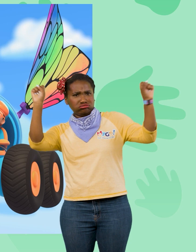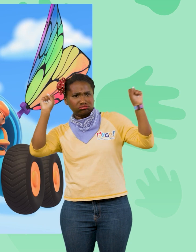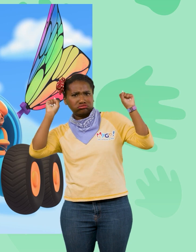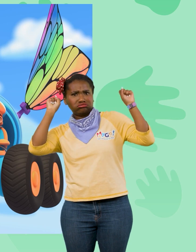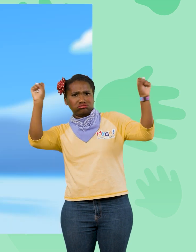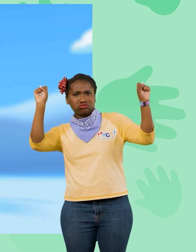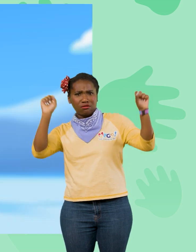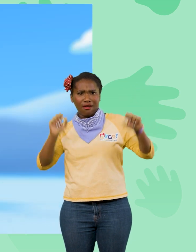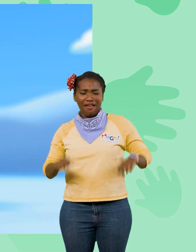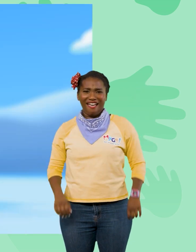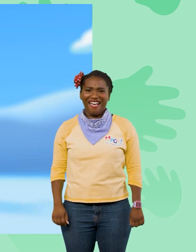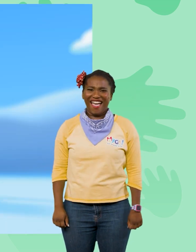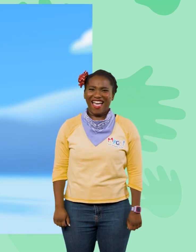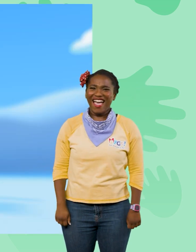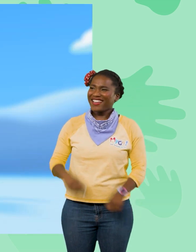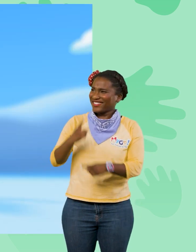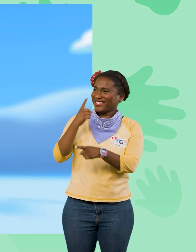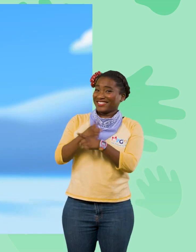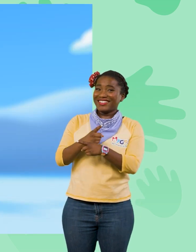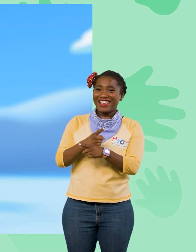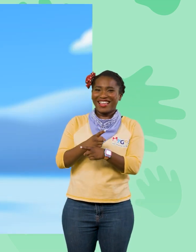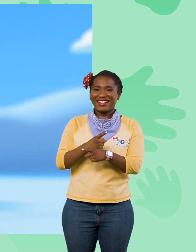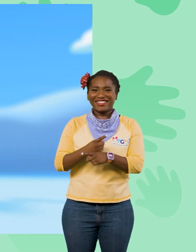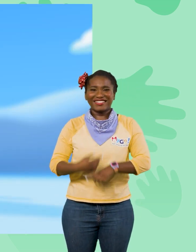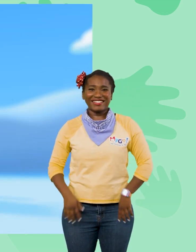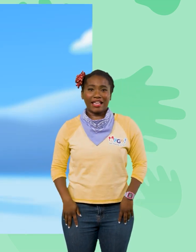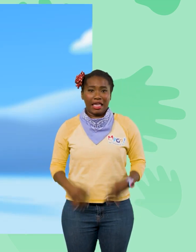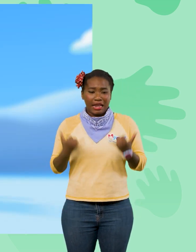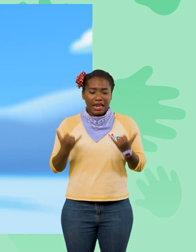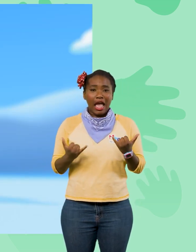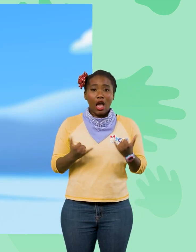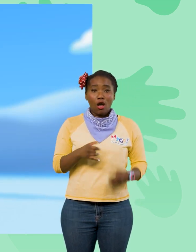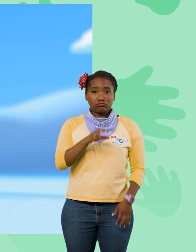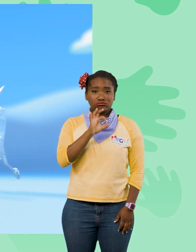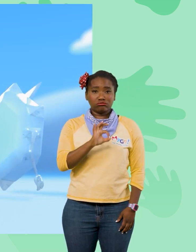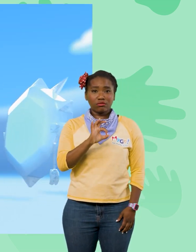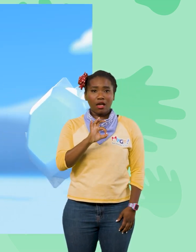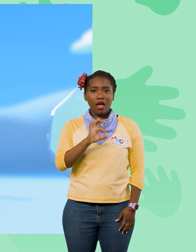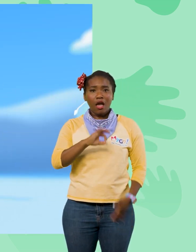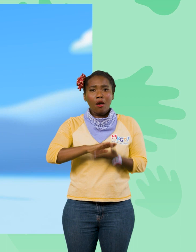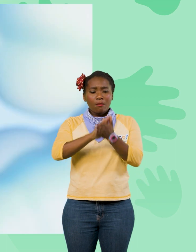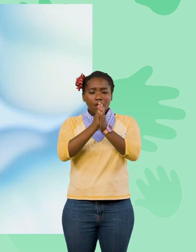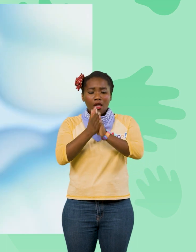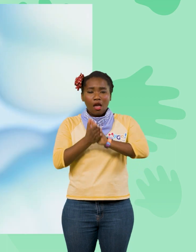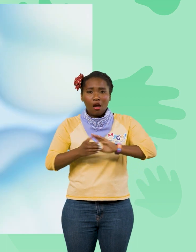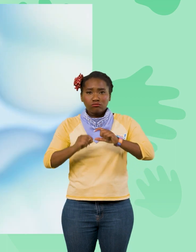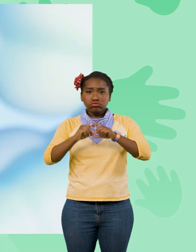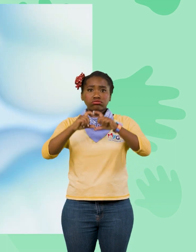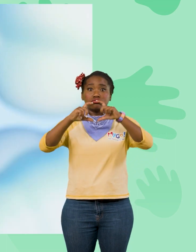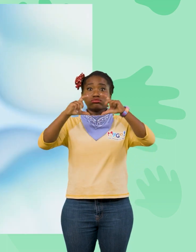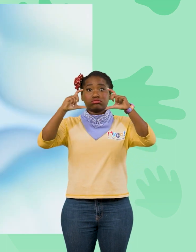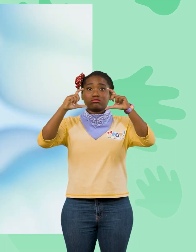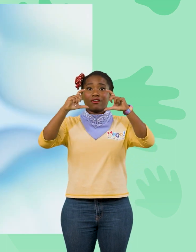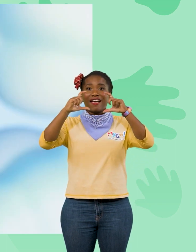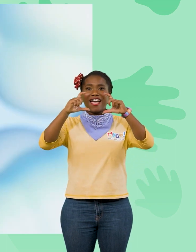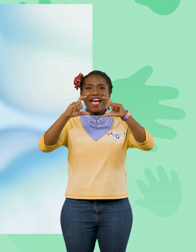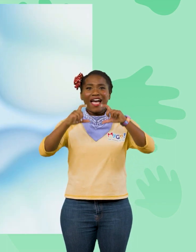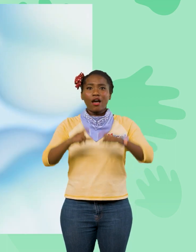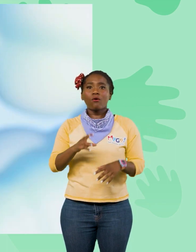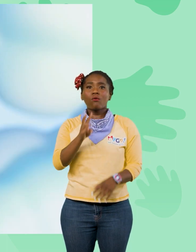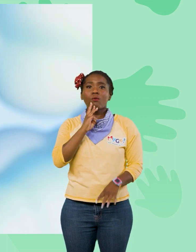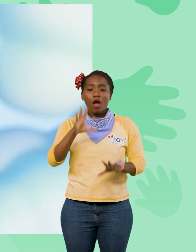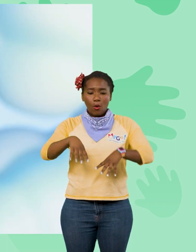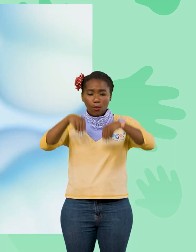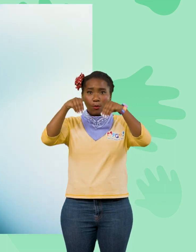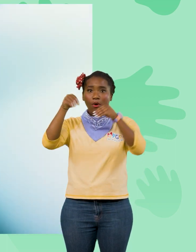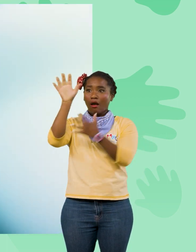working hard. You're right. I'm a small particle now, but soon I'll be a big snowflake. Can you pass me those big